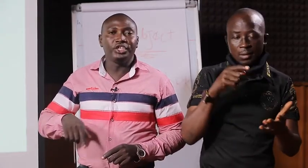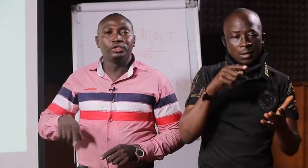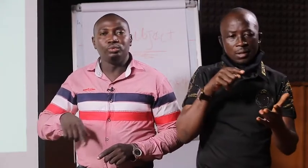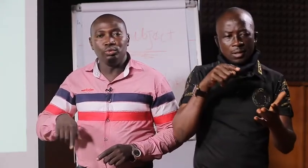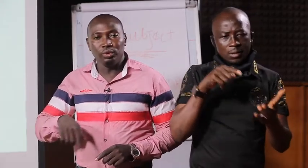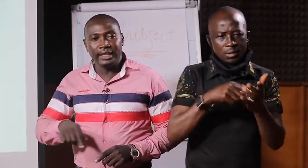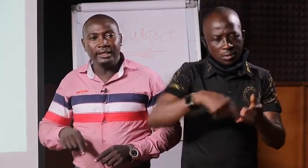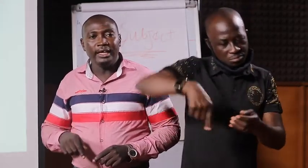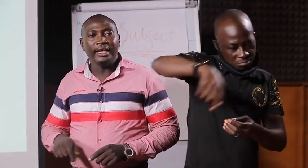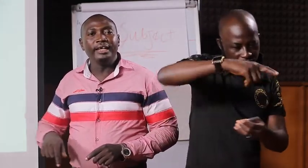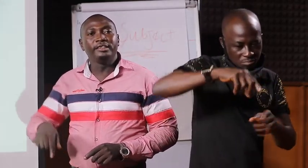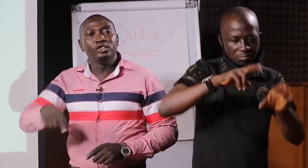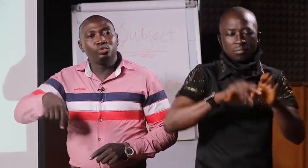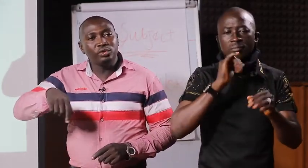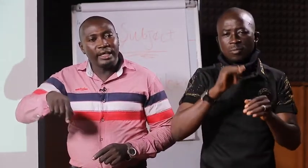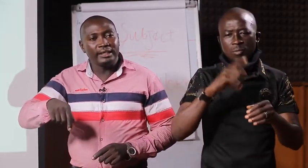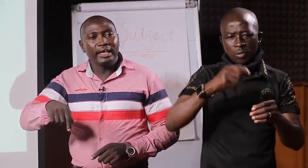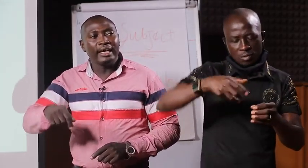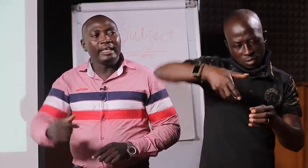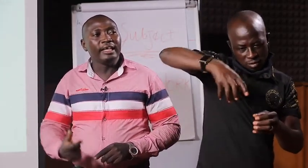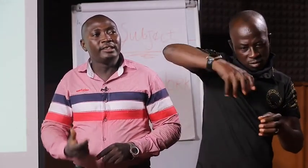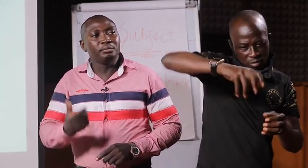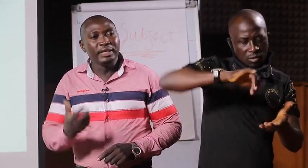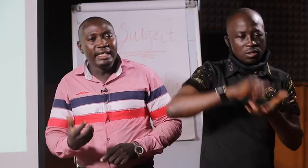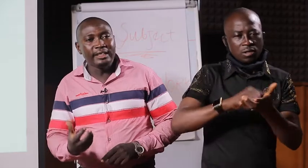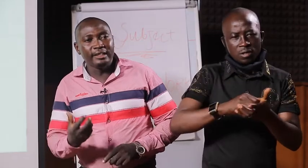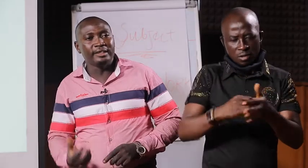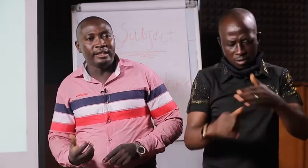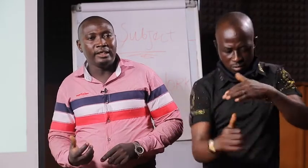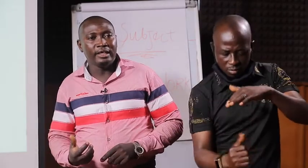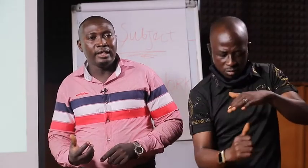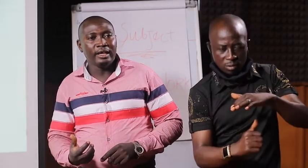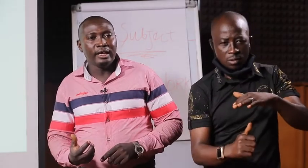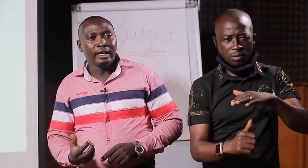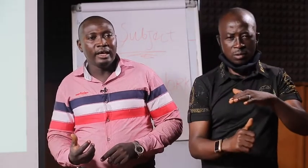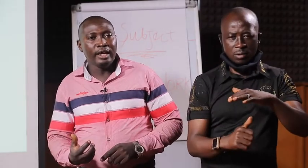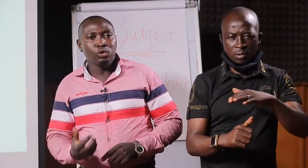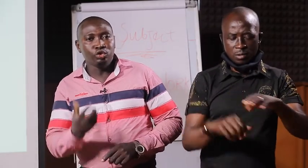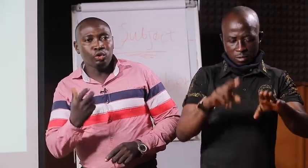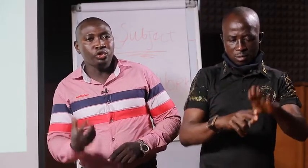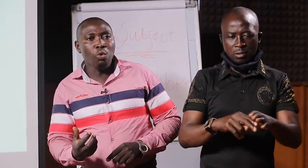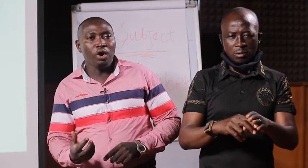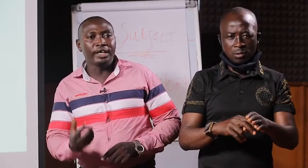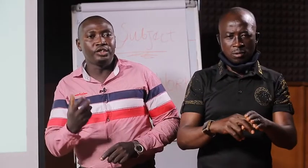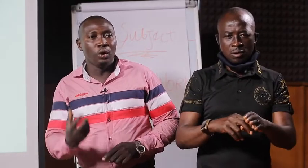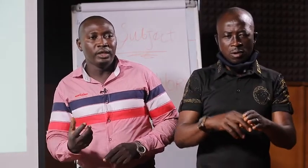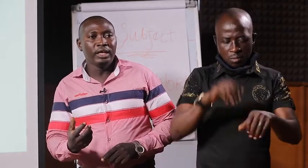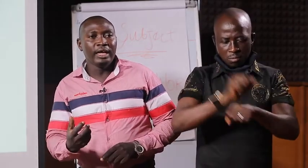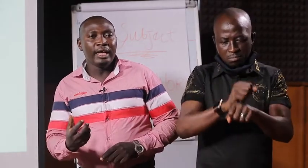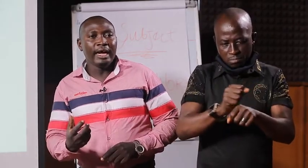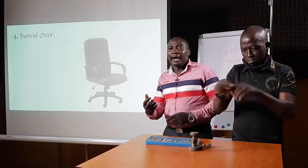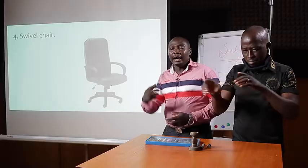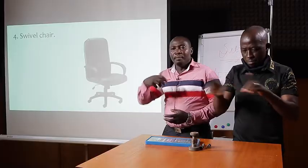swivel chair to rotate is the screw thread that is beneath the seat. A construction work is